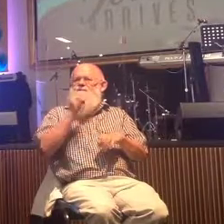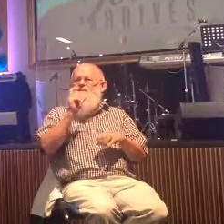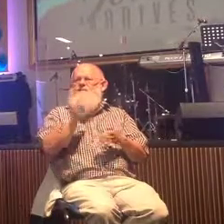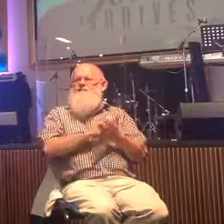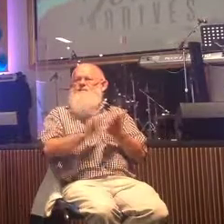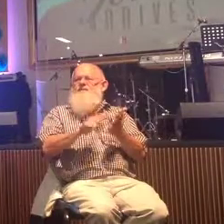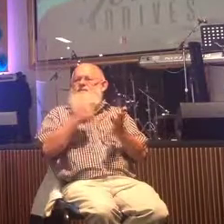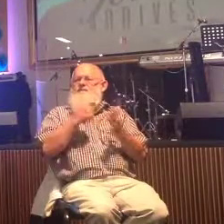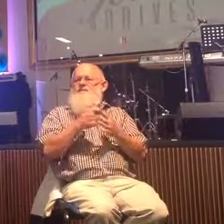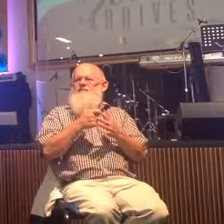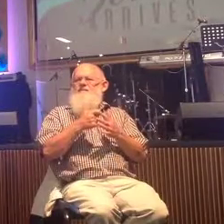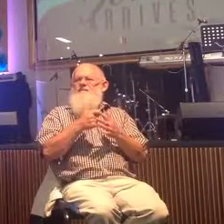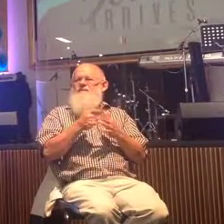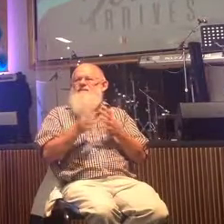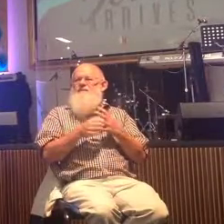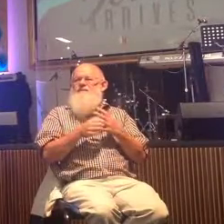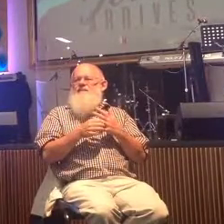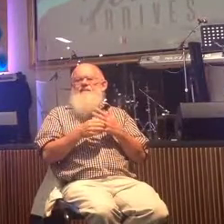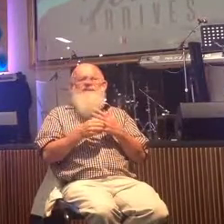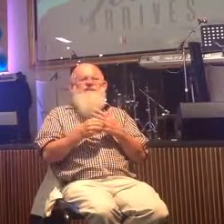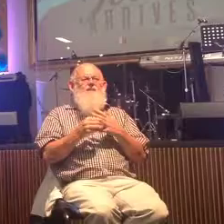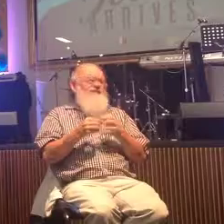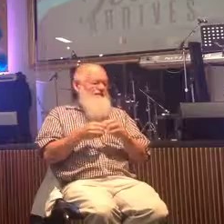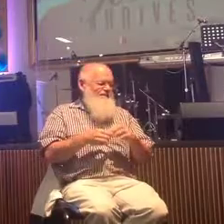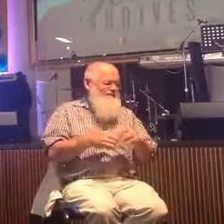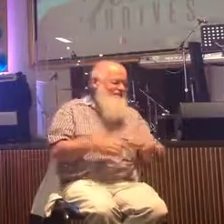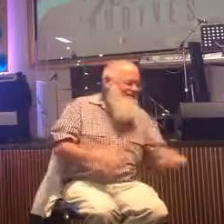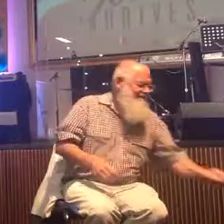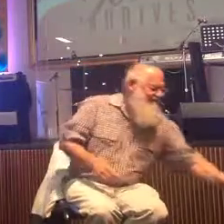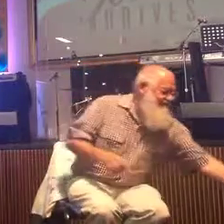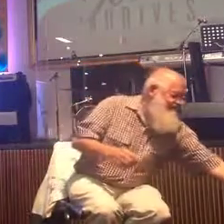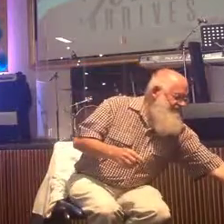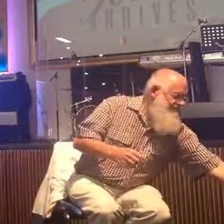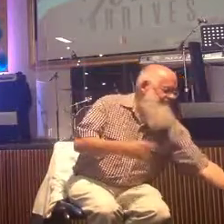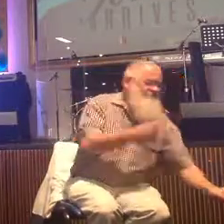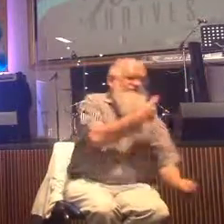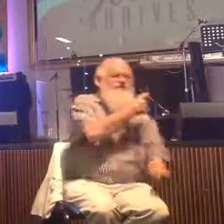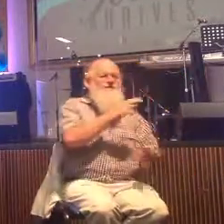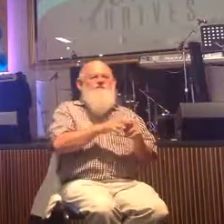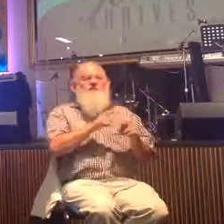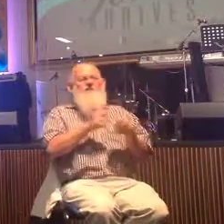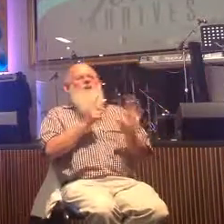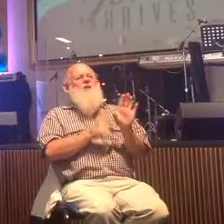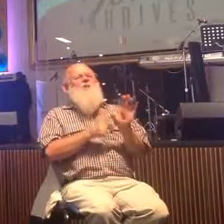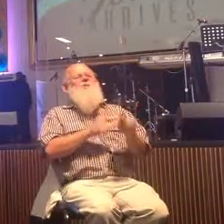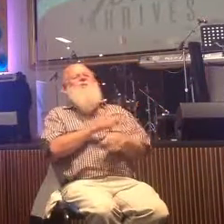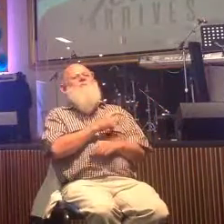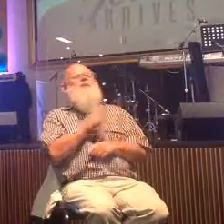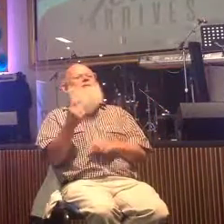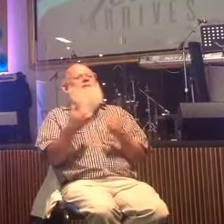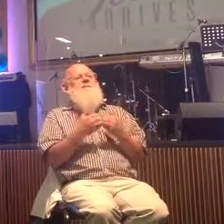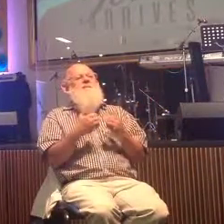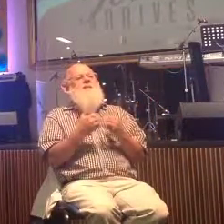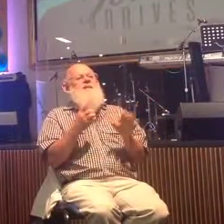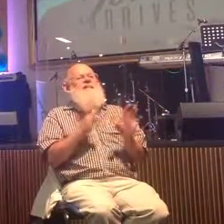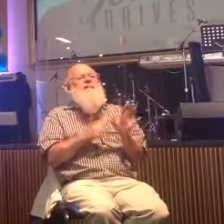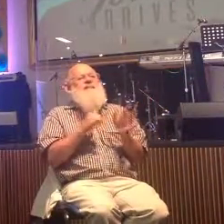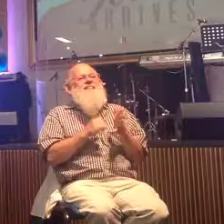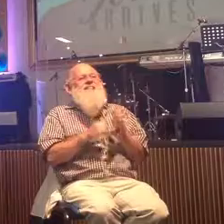No, I didn't think you would. Now, my dad was a youth and children's pastor for many years, and they had a